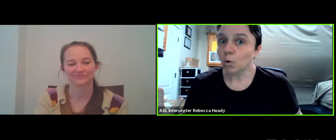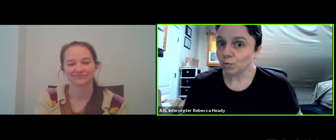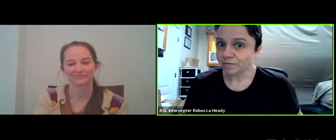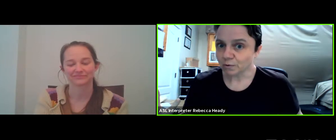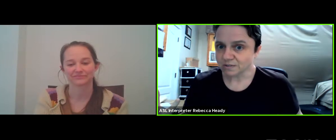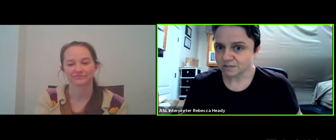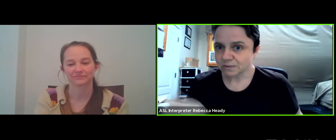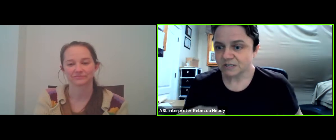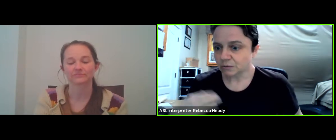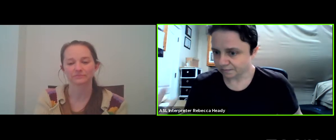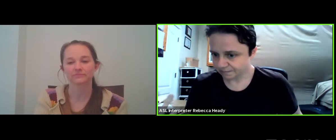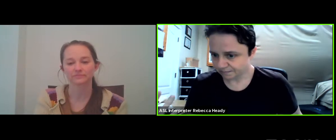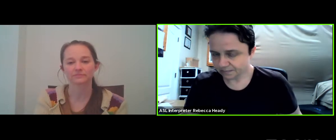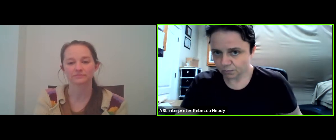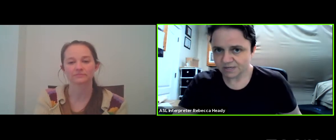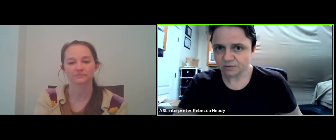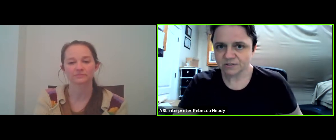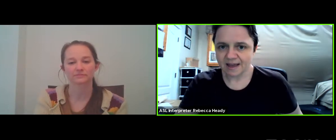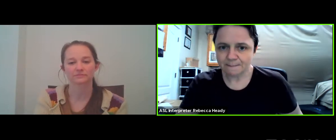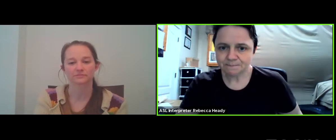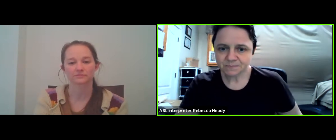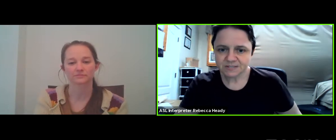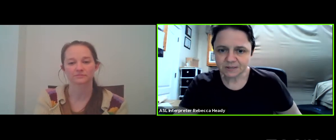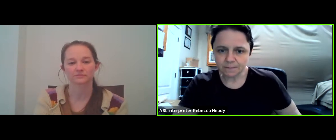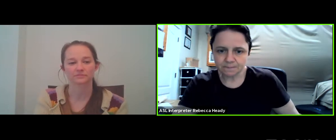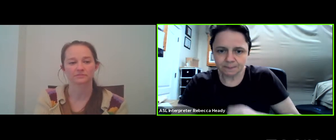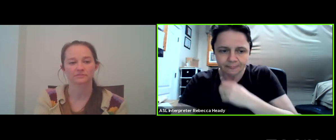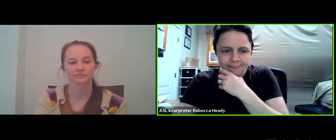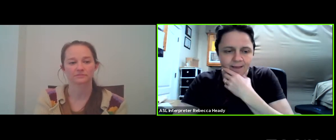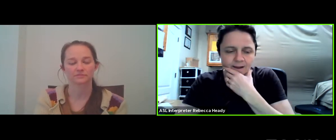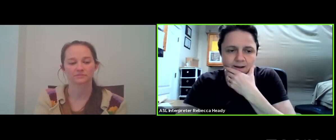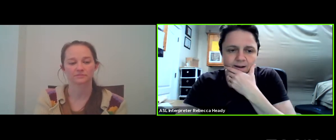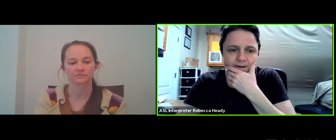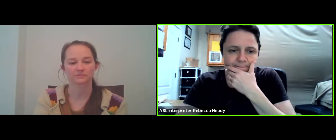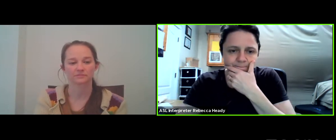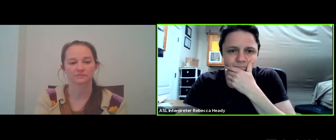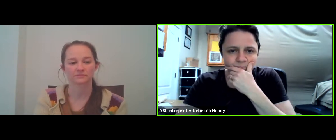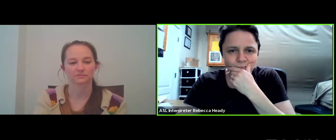but it's old, of course. We don't do that. So,